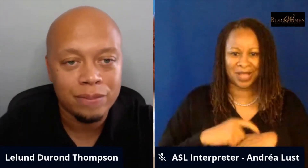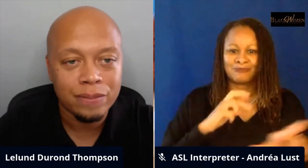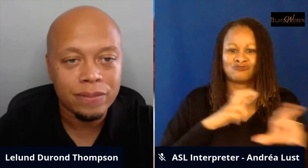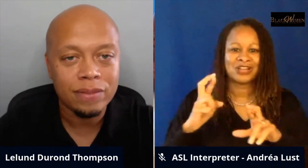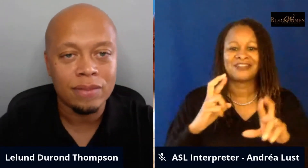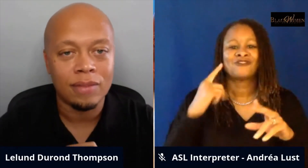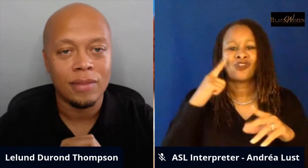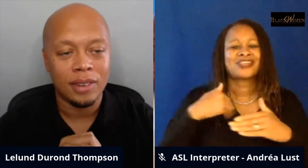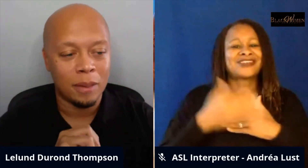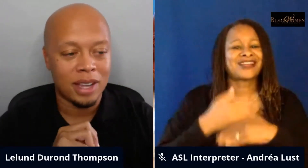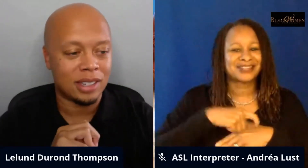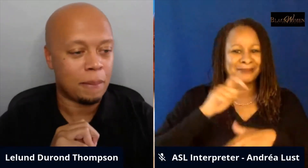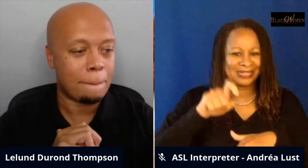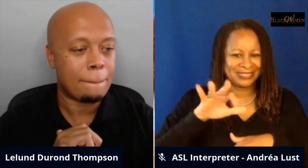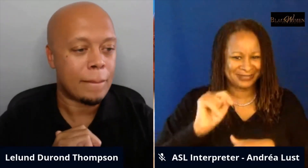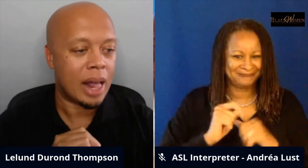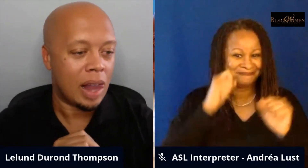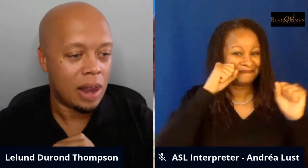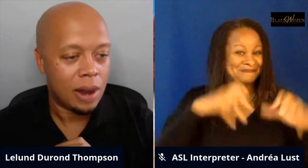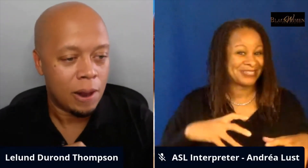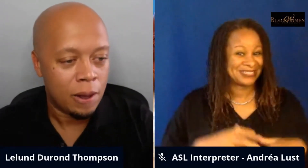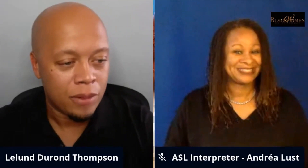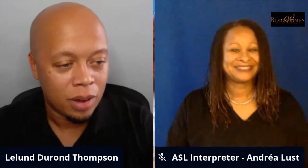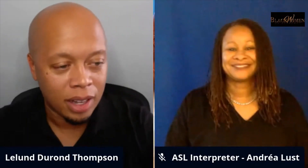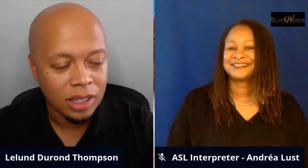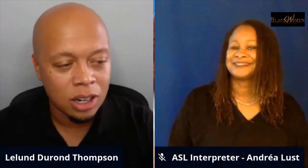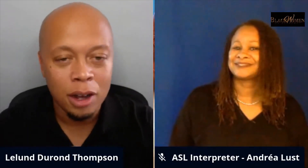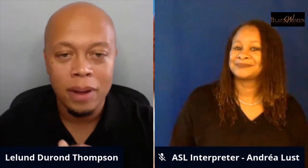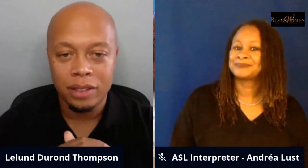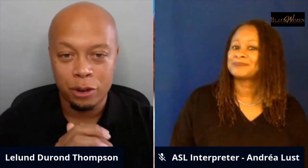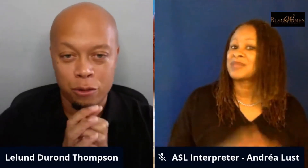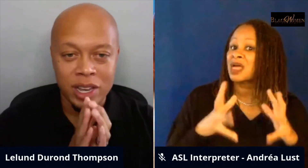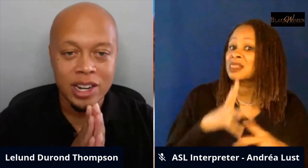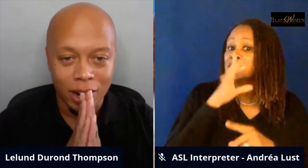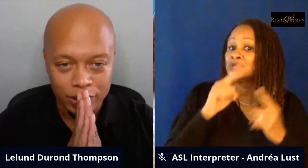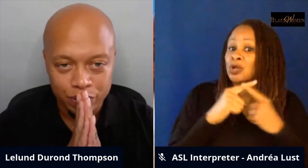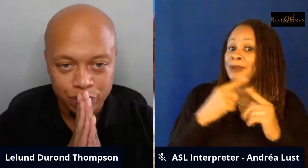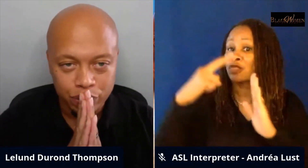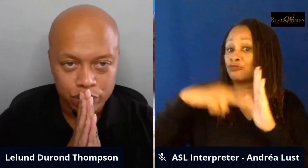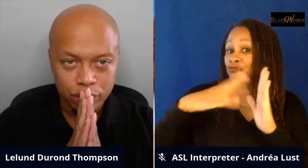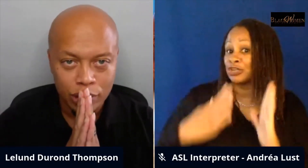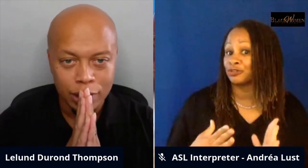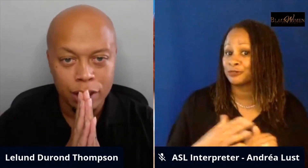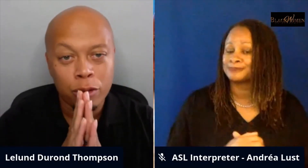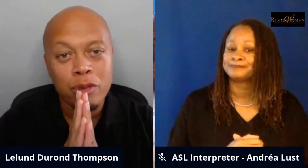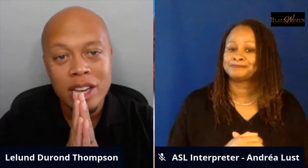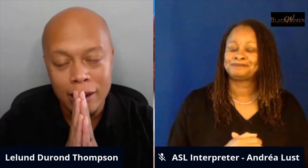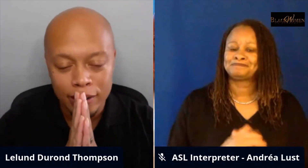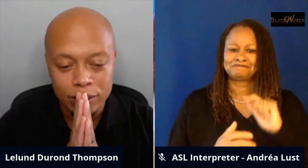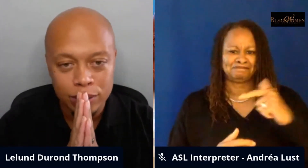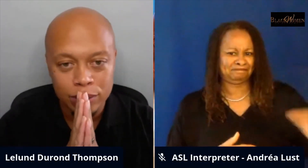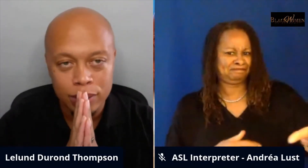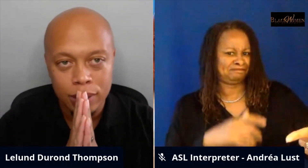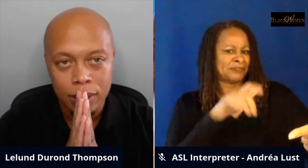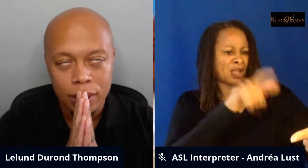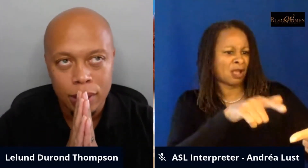right? Amazing. Okay, let's talk about the reader. The